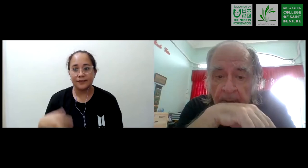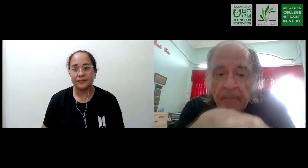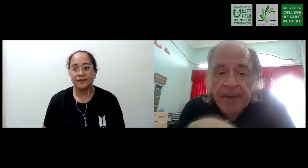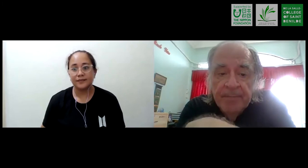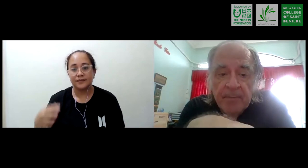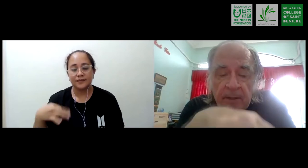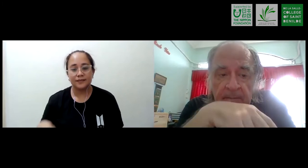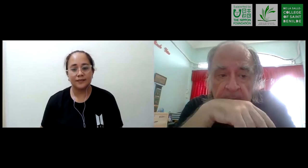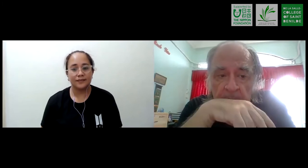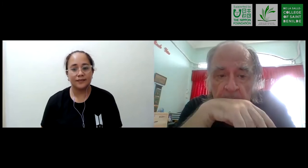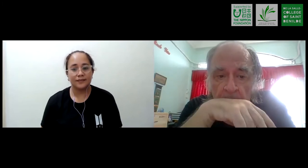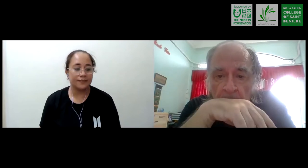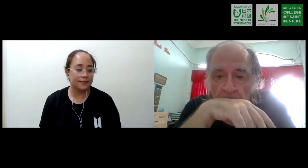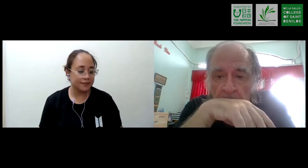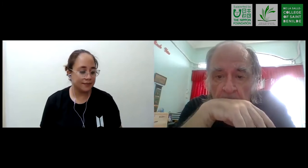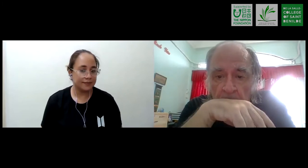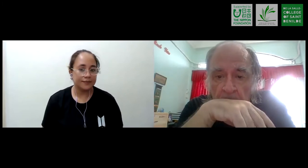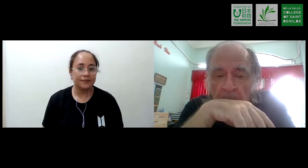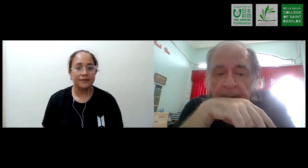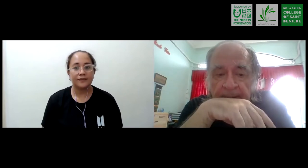I think People, we're just waiting for Meng. okay.